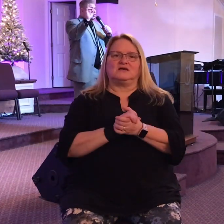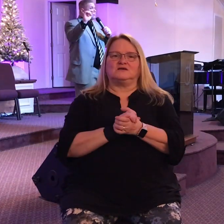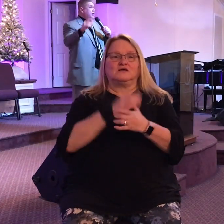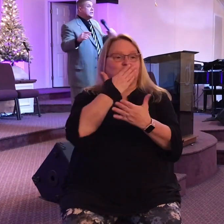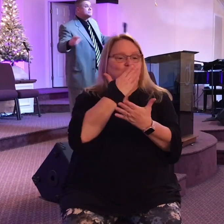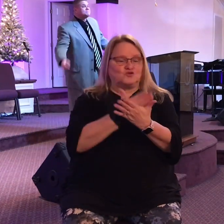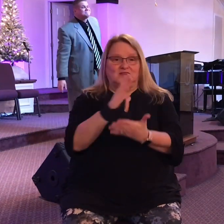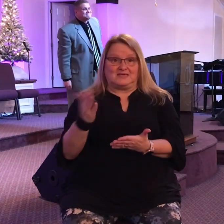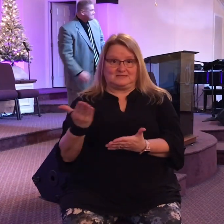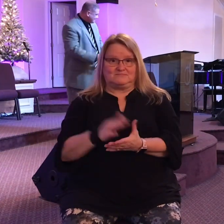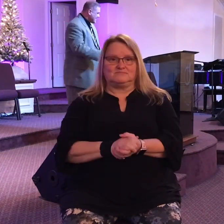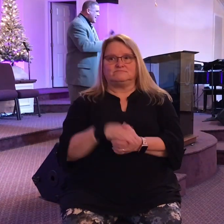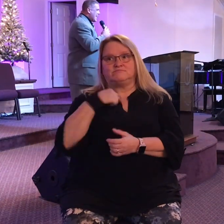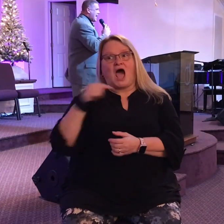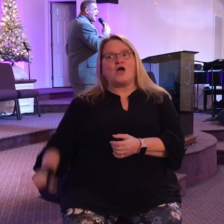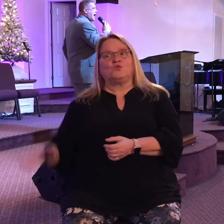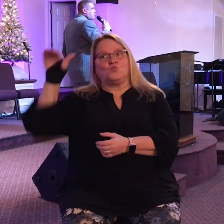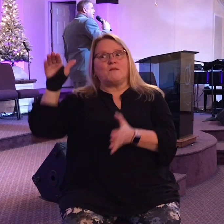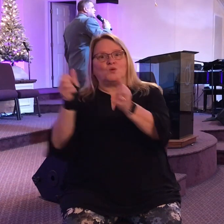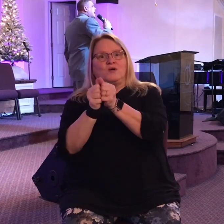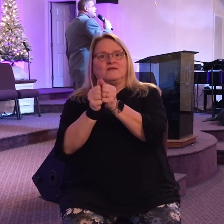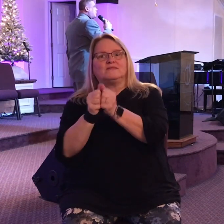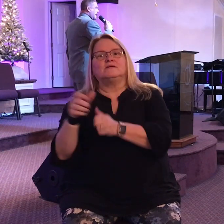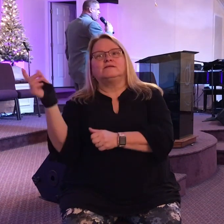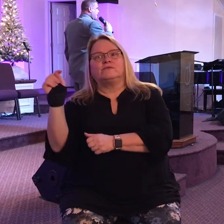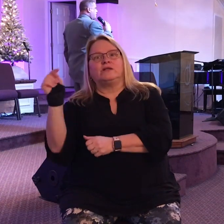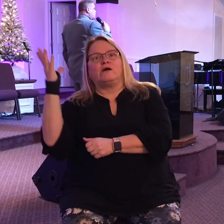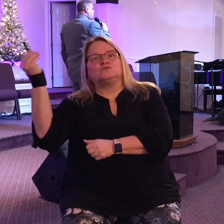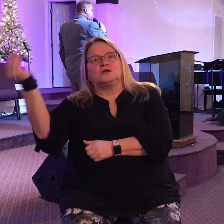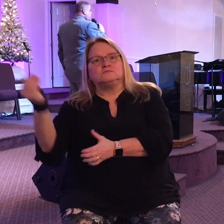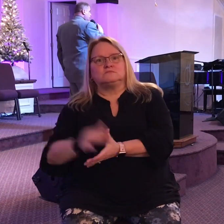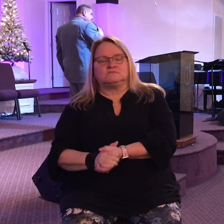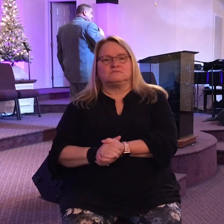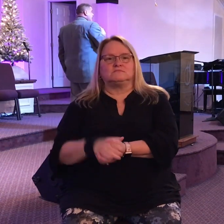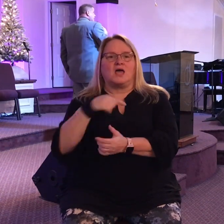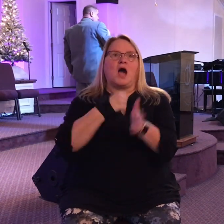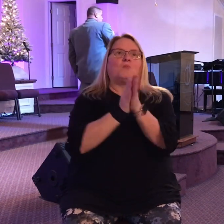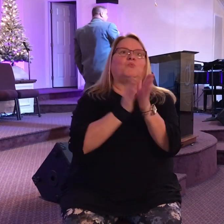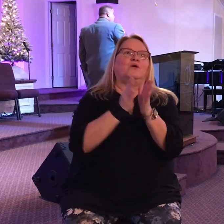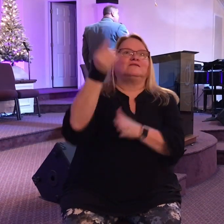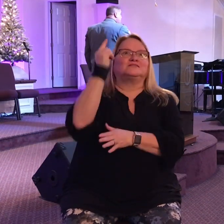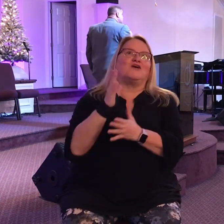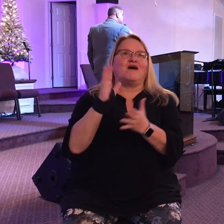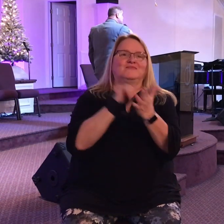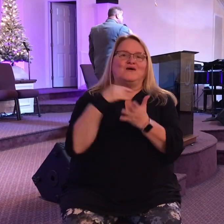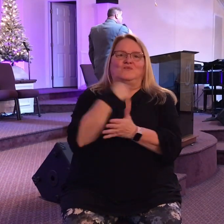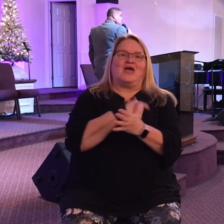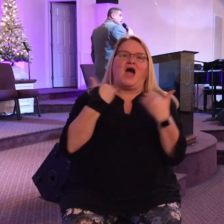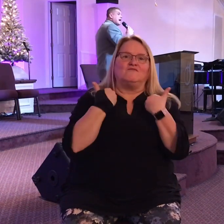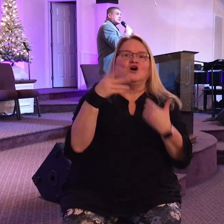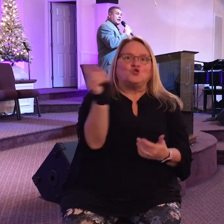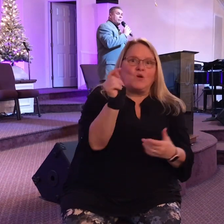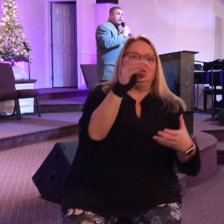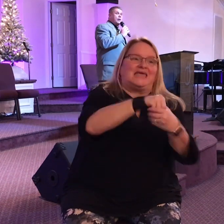with outdoor plumbing. I praise God when I find that toilets are on the inside everywhere I go now.